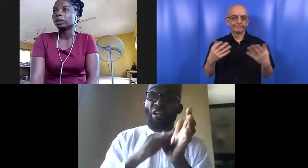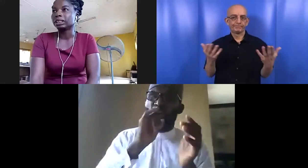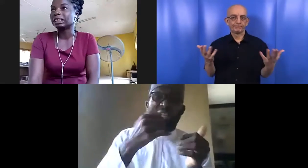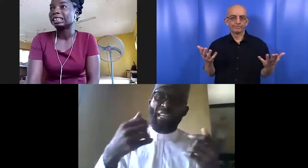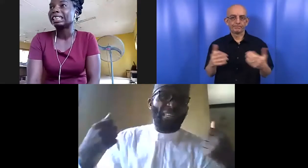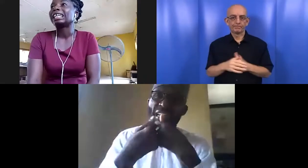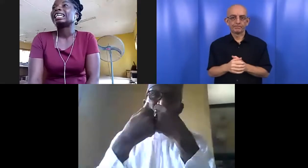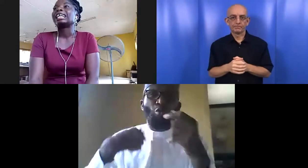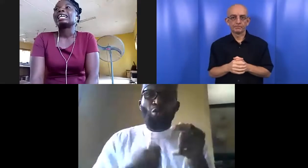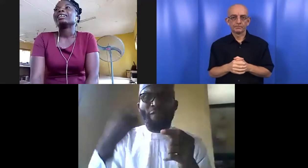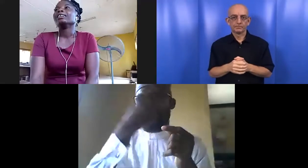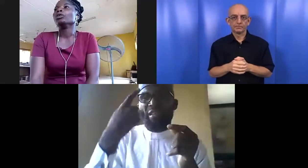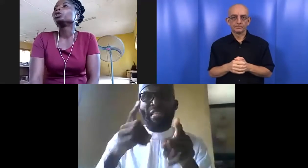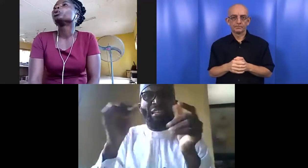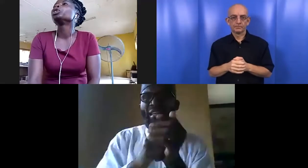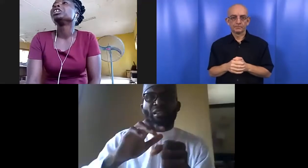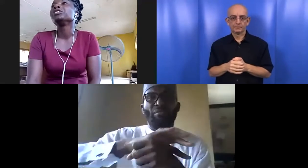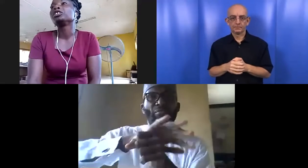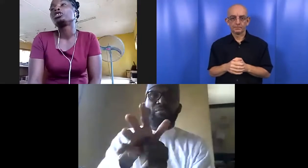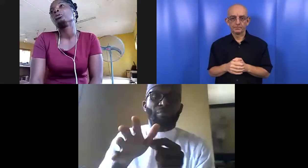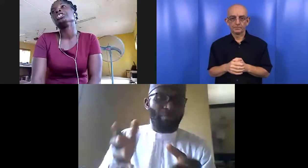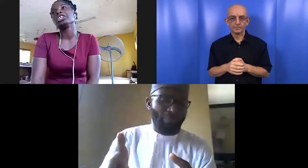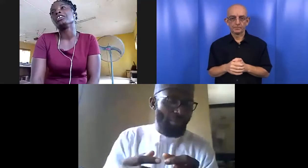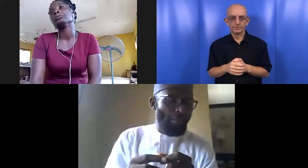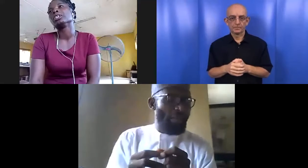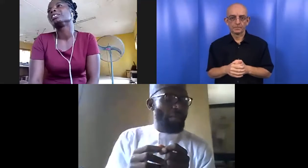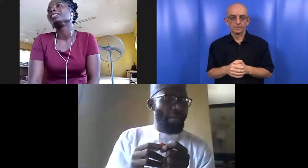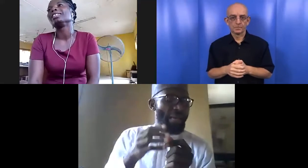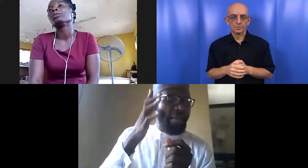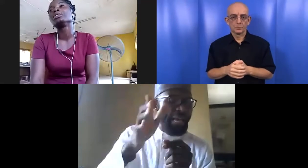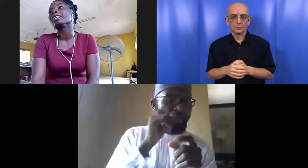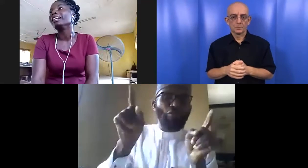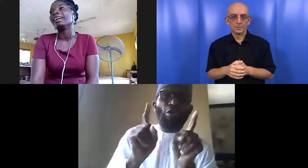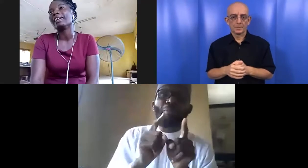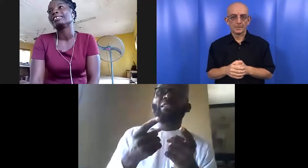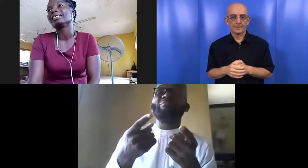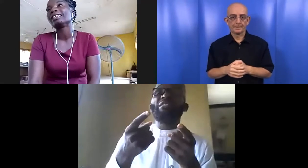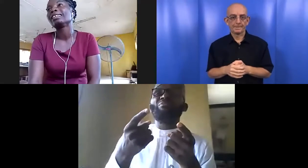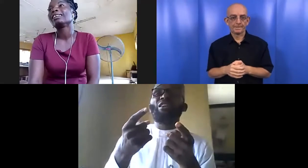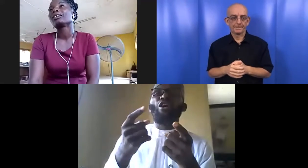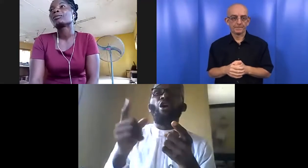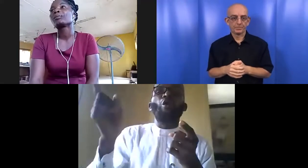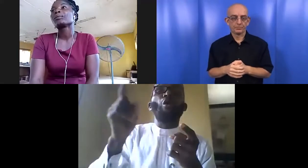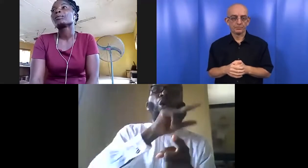got burnt, they were supposed to be given some insurance, but there was nothing like that.